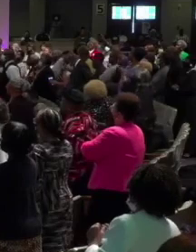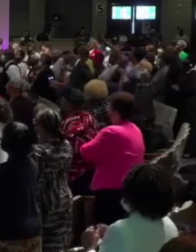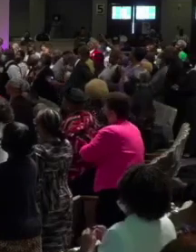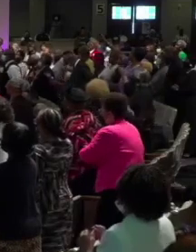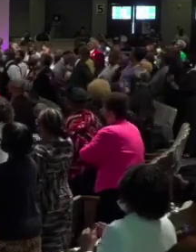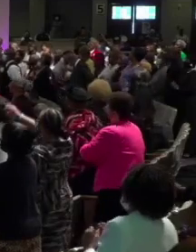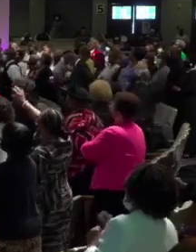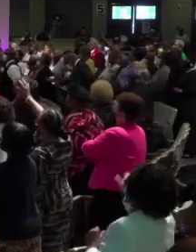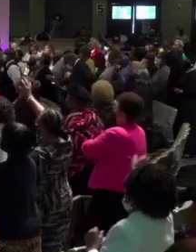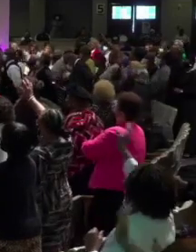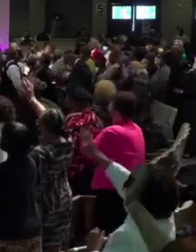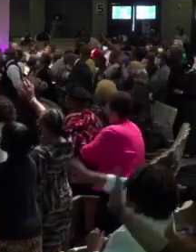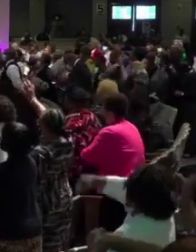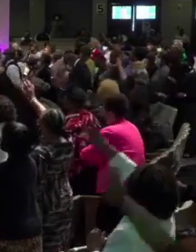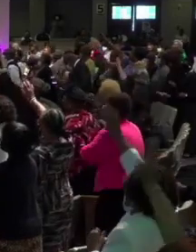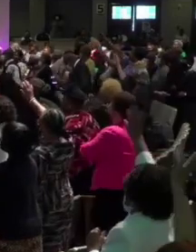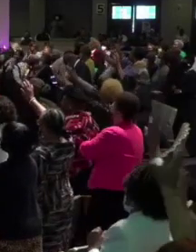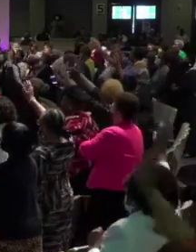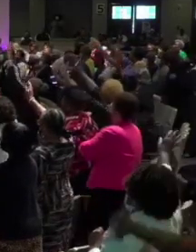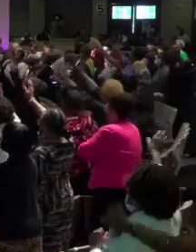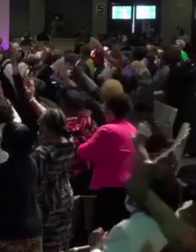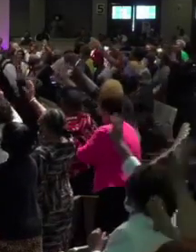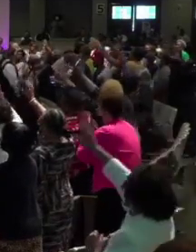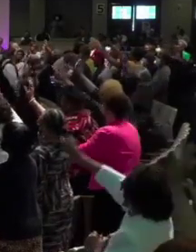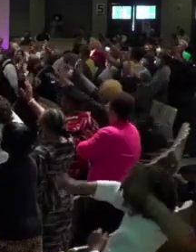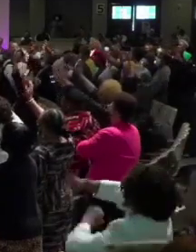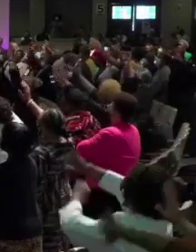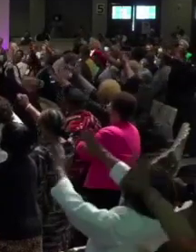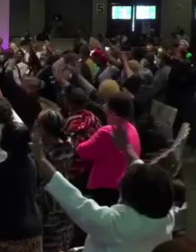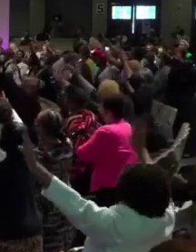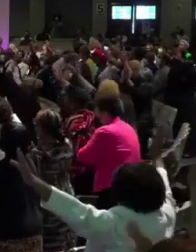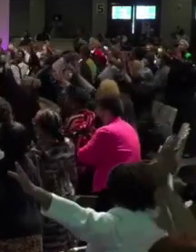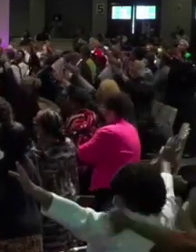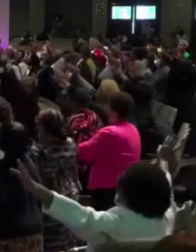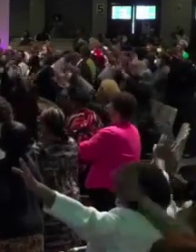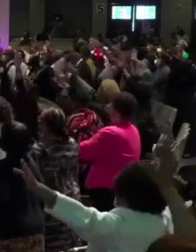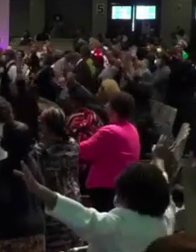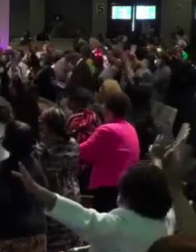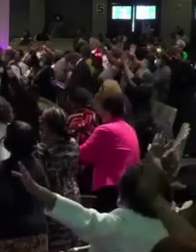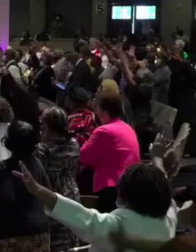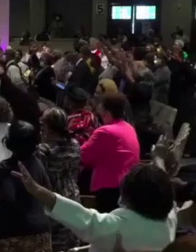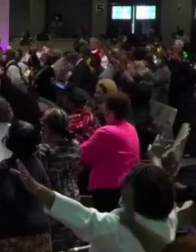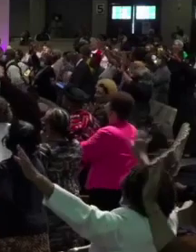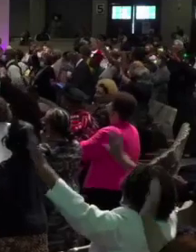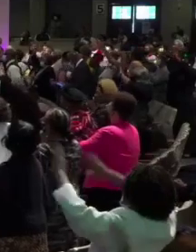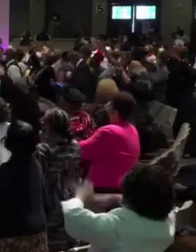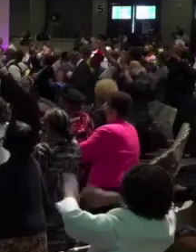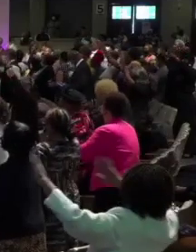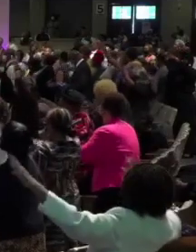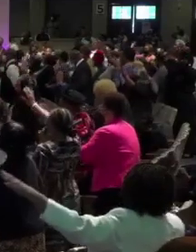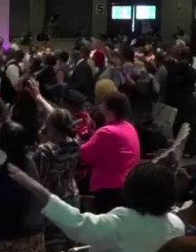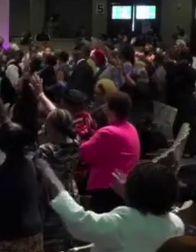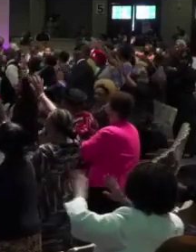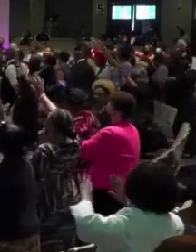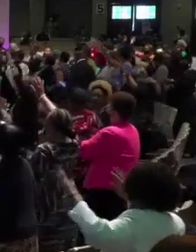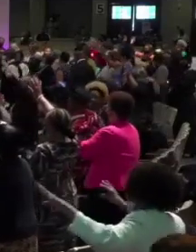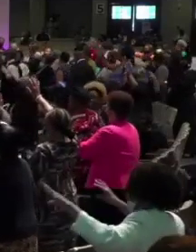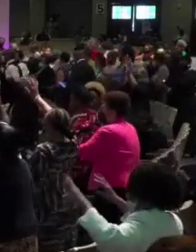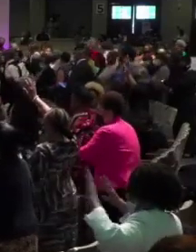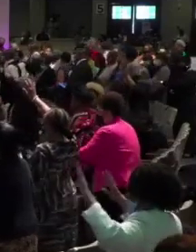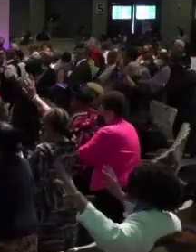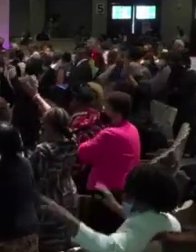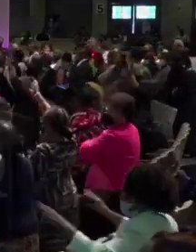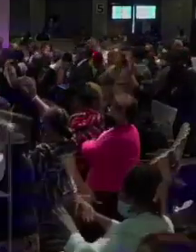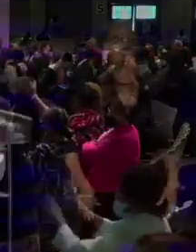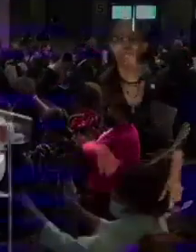I'm going to pray until I can't stop praying? Well, look at somebody and tell them, don't stop. Tell them,